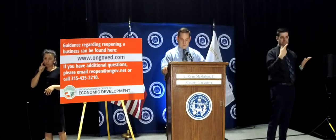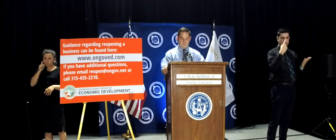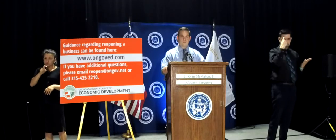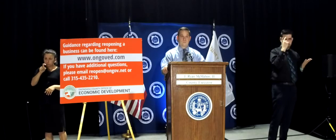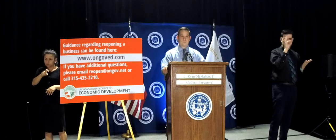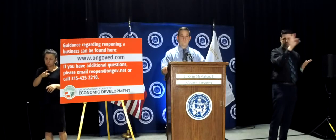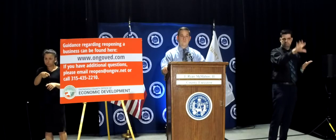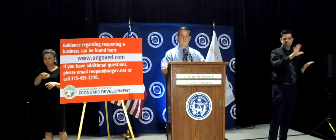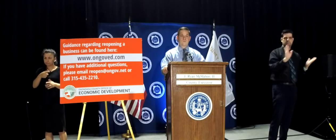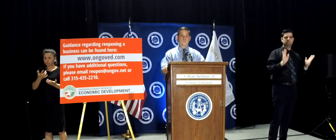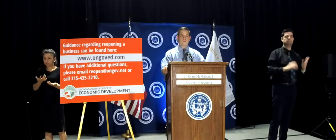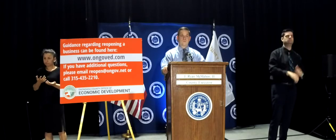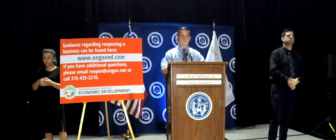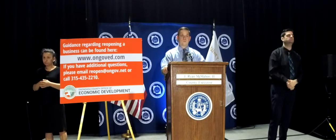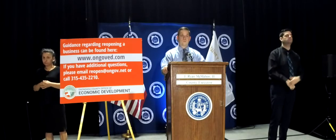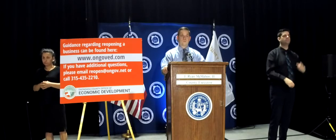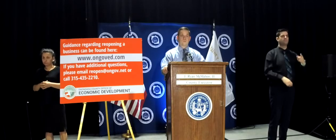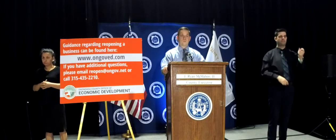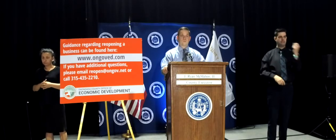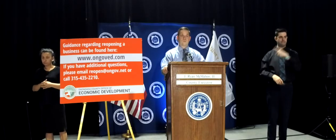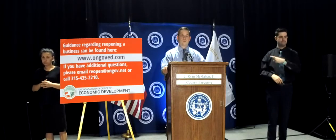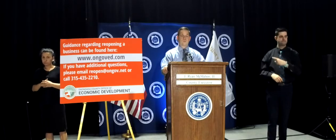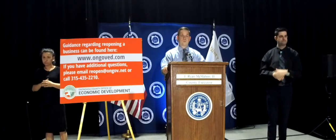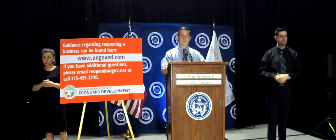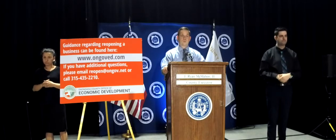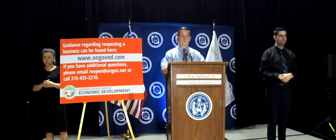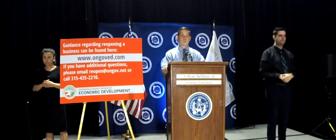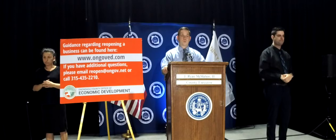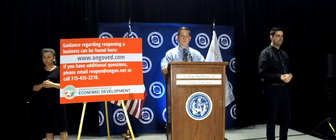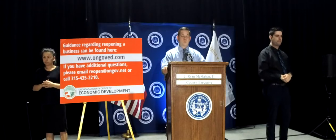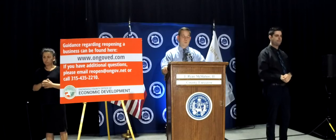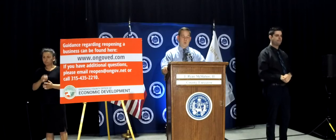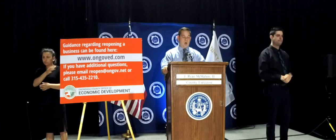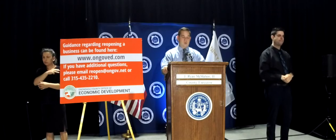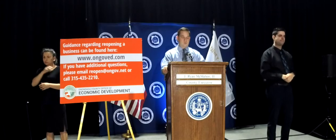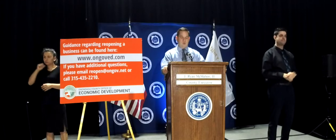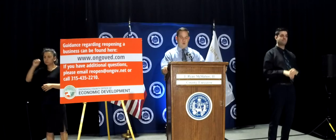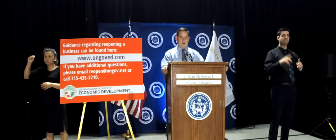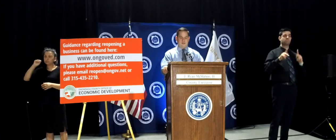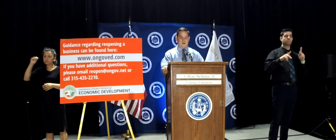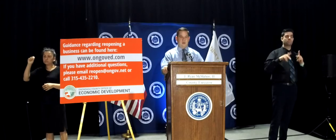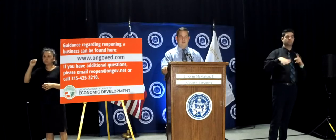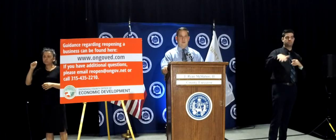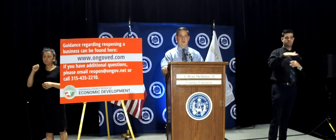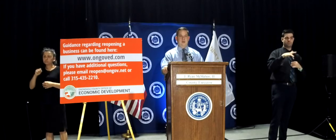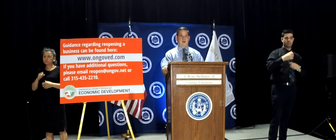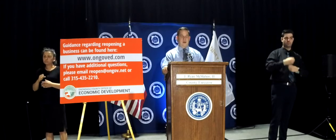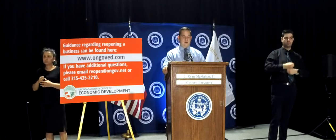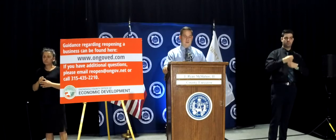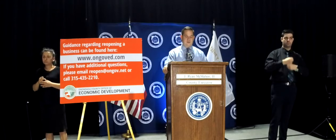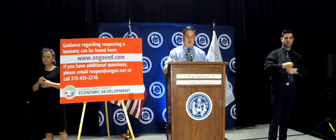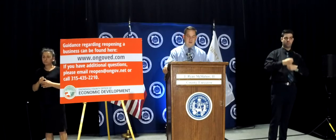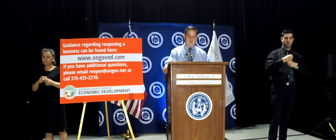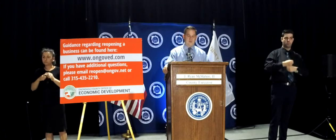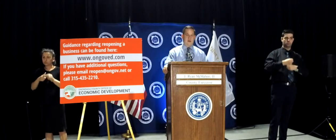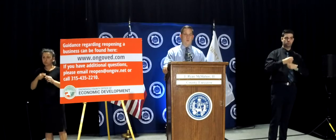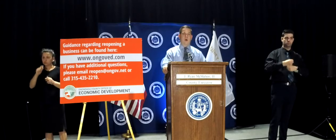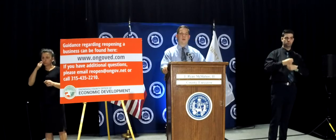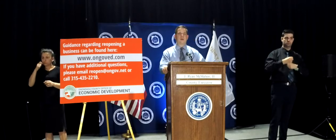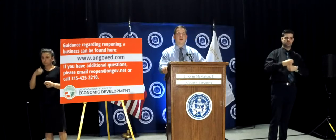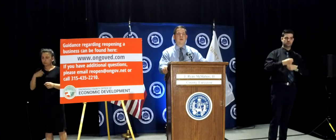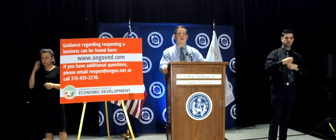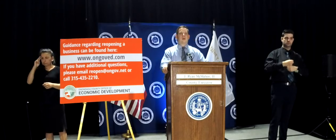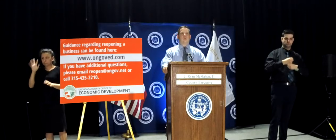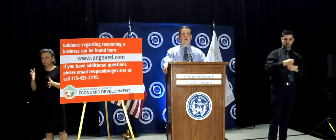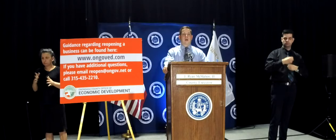Have you seen an increase in demand from people who had been protesting? Too hard to tell, Andrew. I couldn't even tell you if we've had